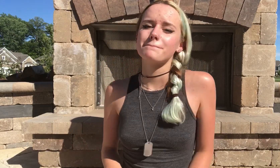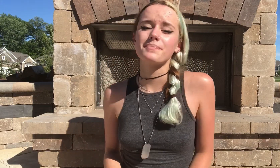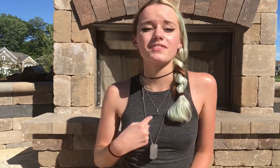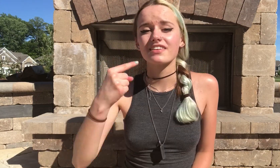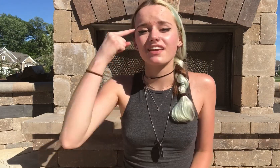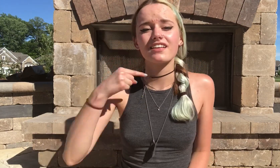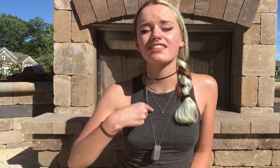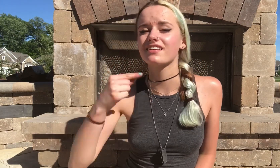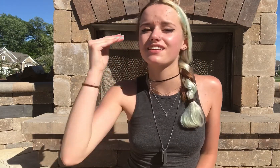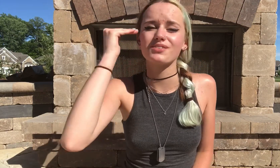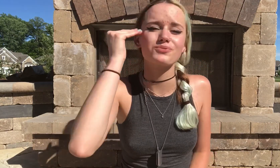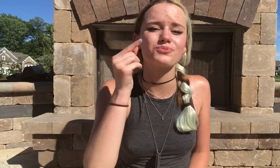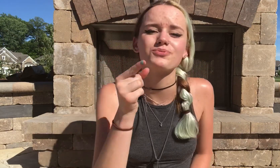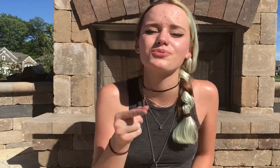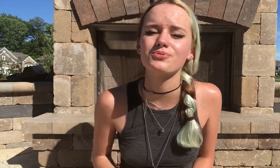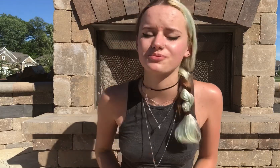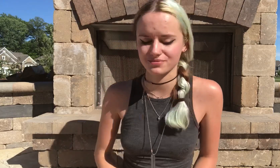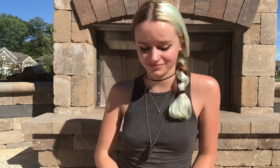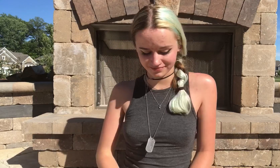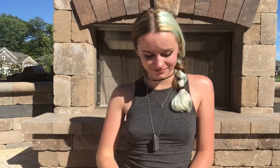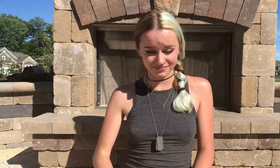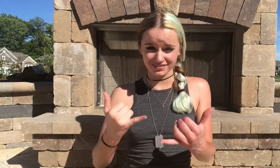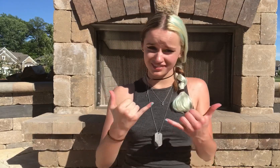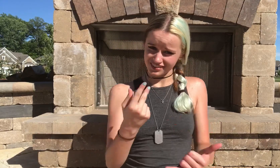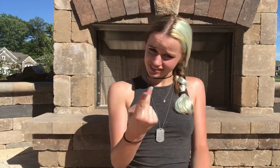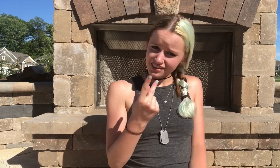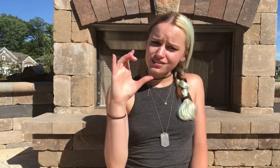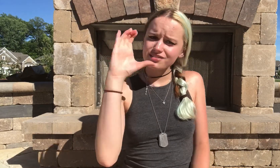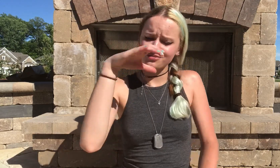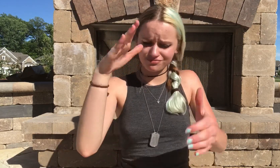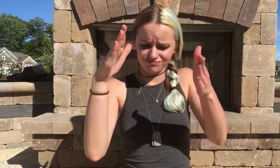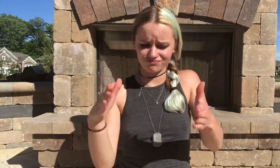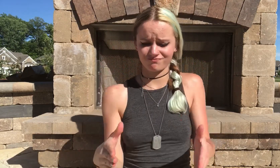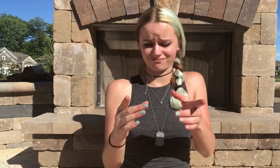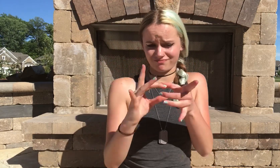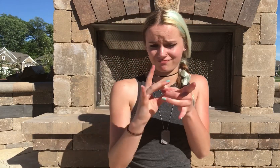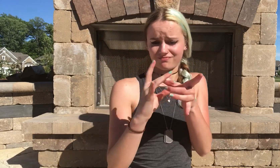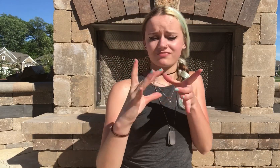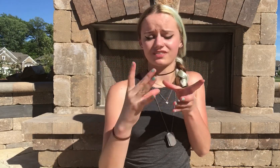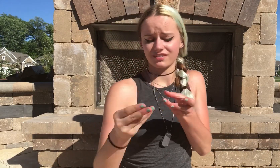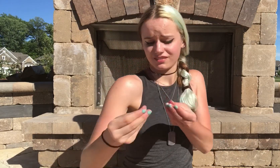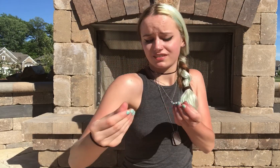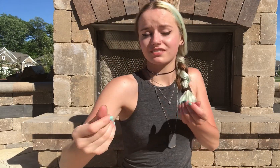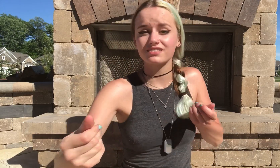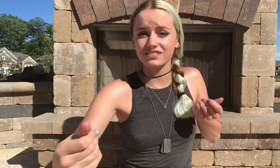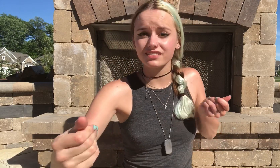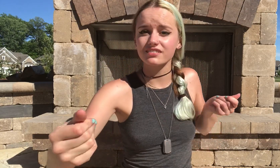I thought I knew you, but now we're strangers in different places Facing out,